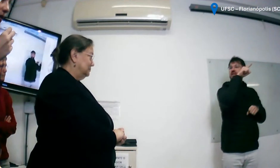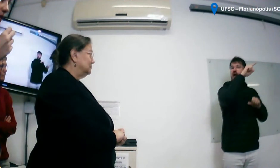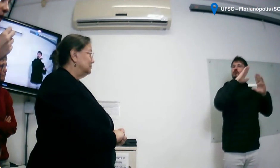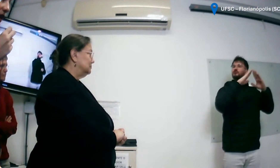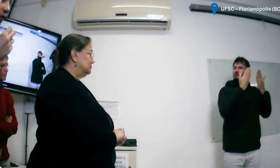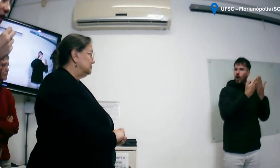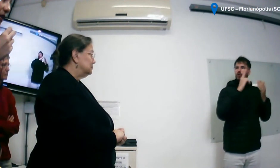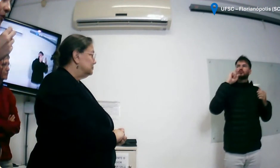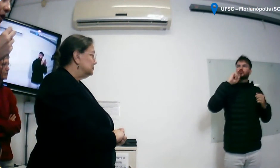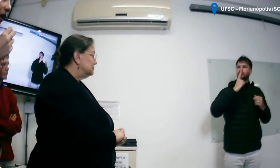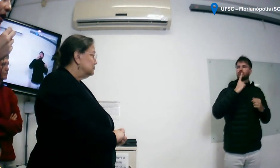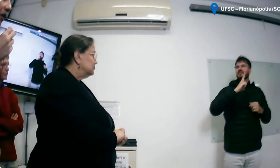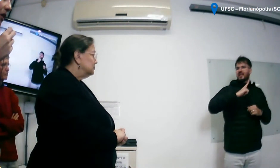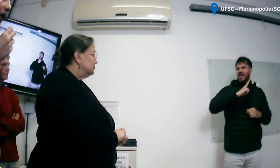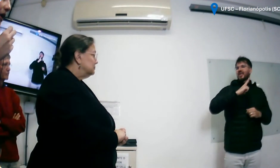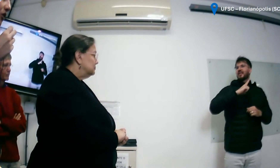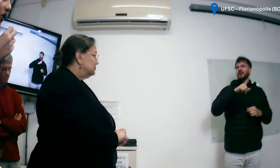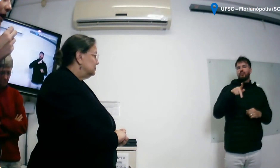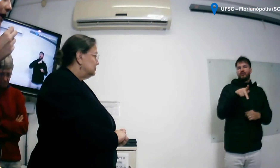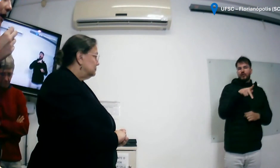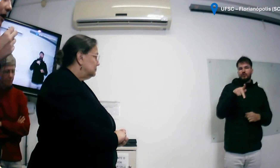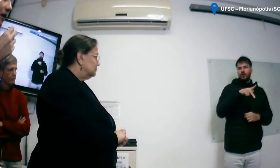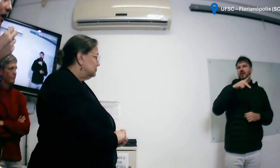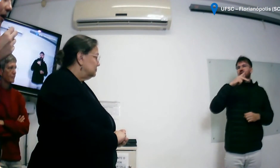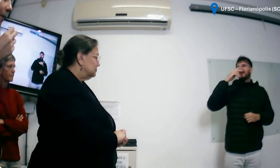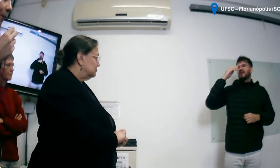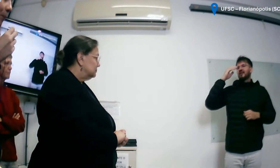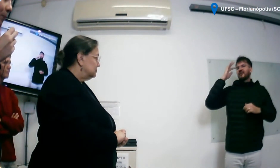I graduated as well. So